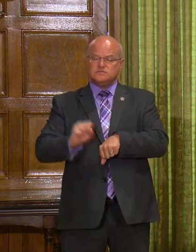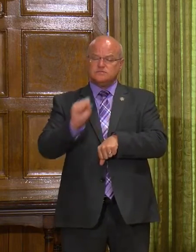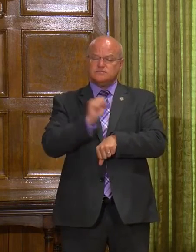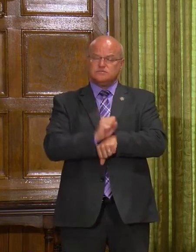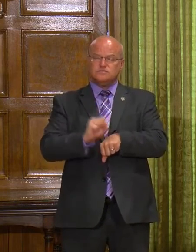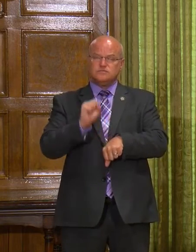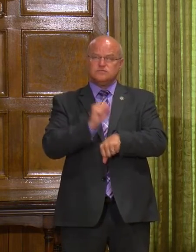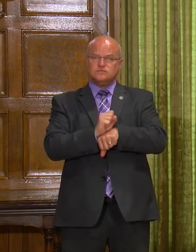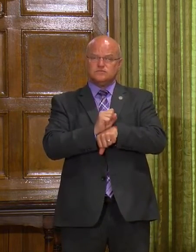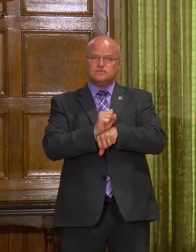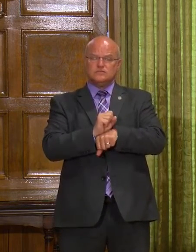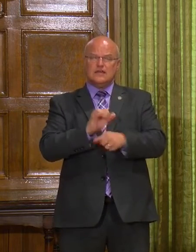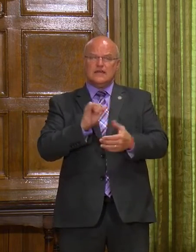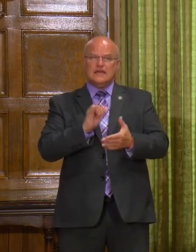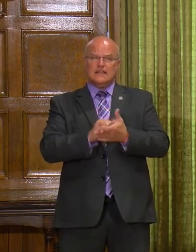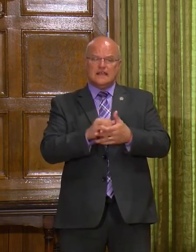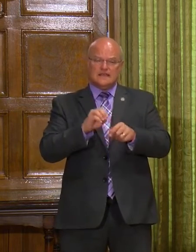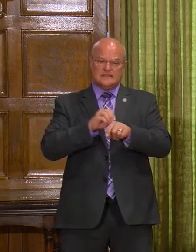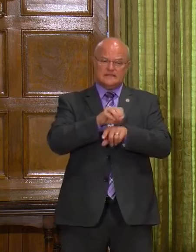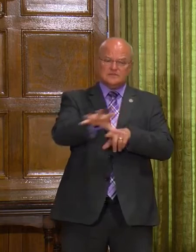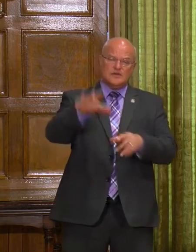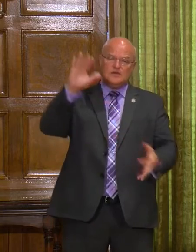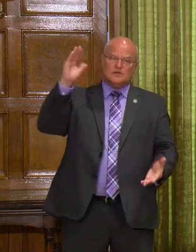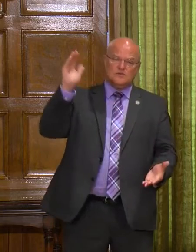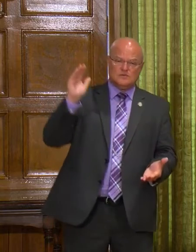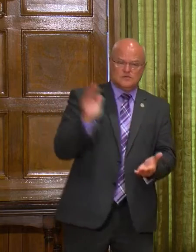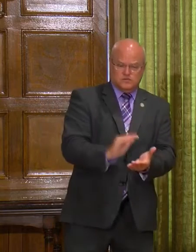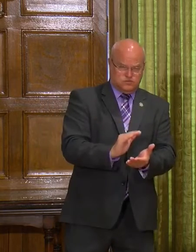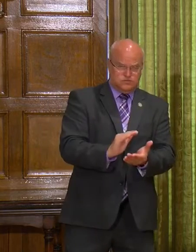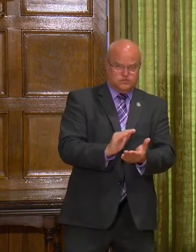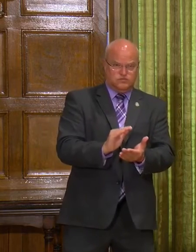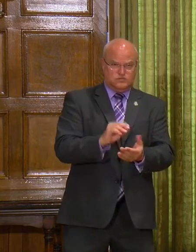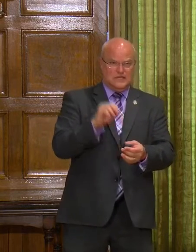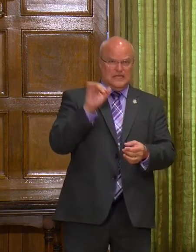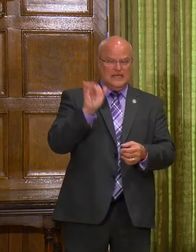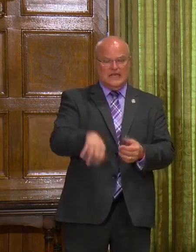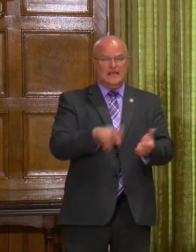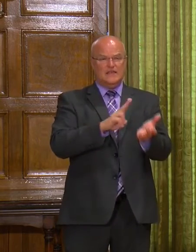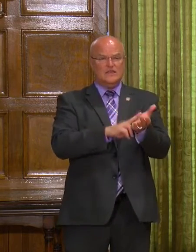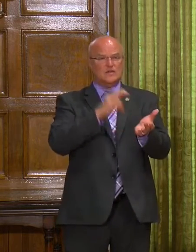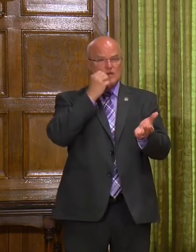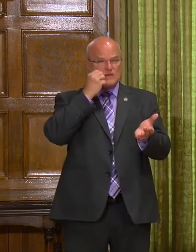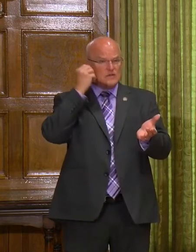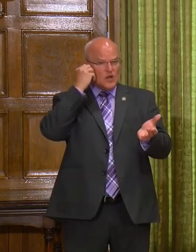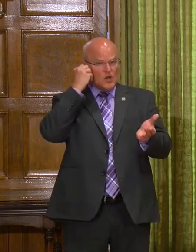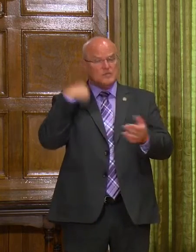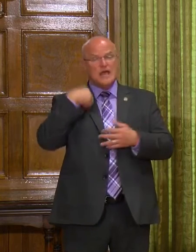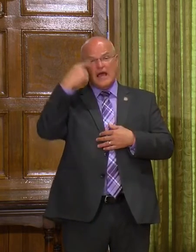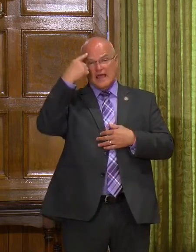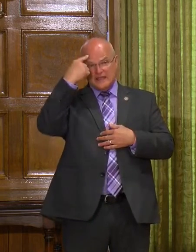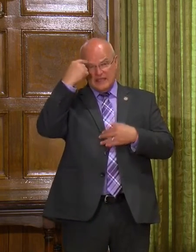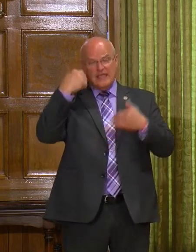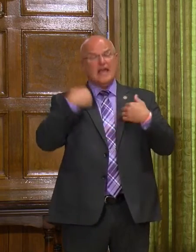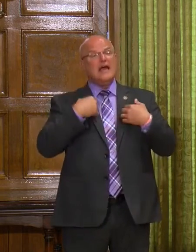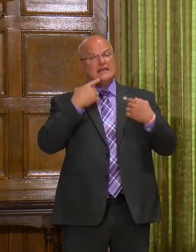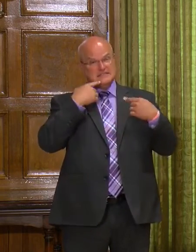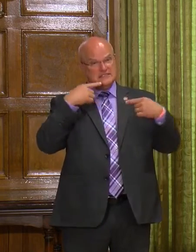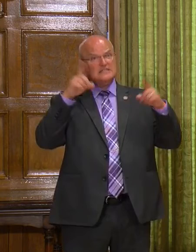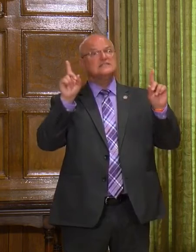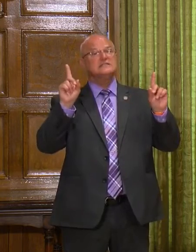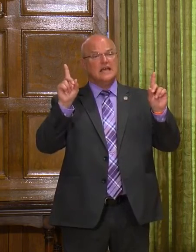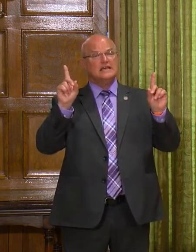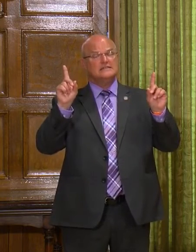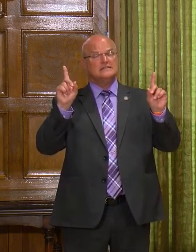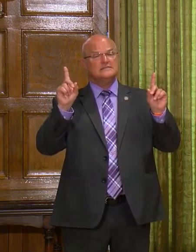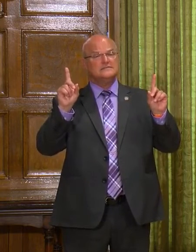that we minimize and try to reduce COVID-19 in the nursing homes, and I think we've had some success